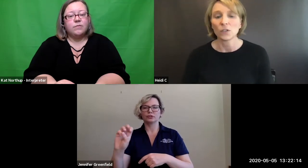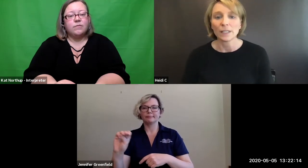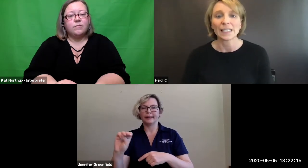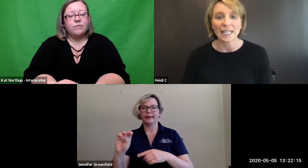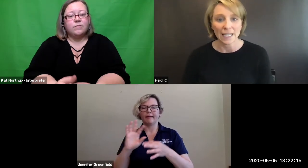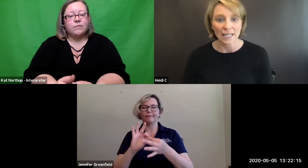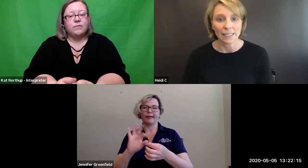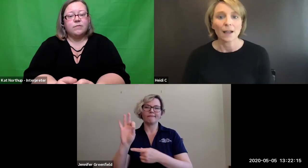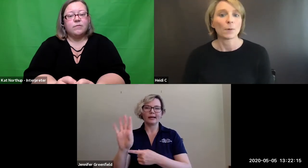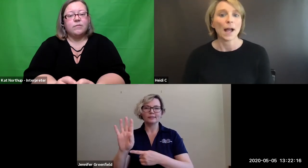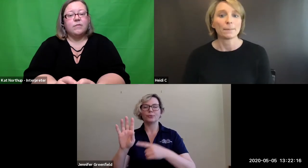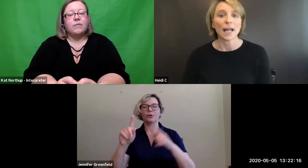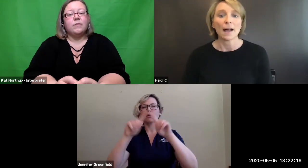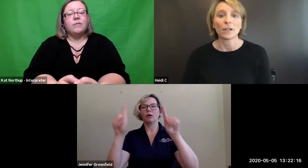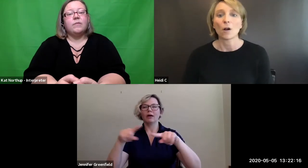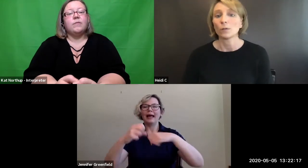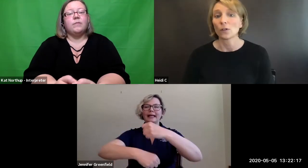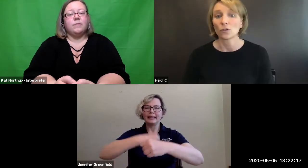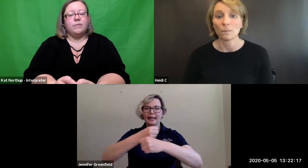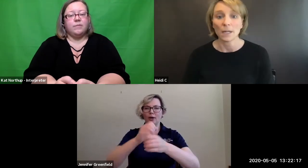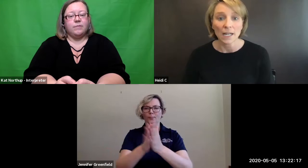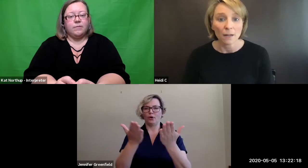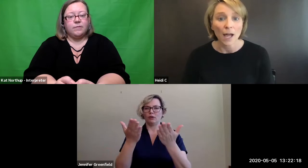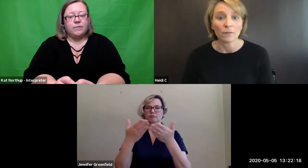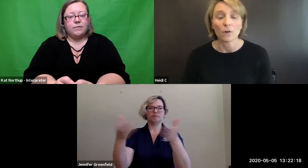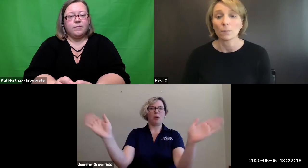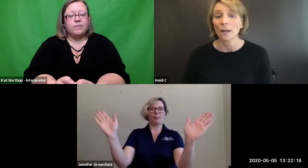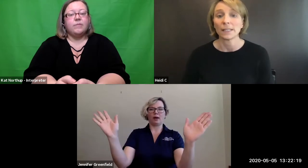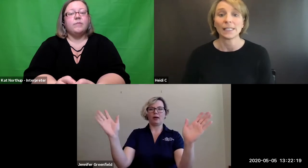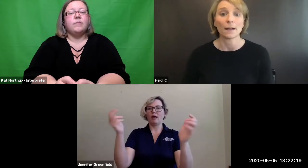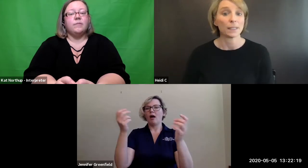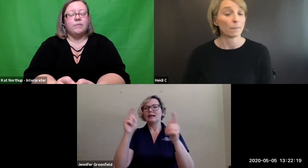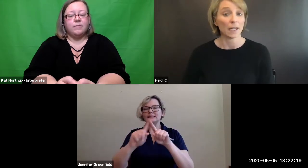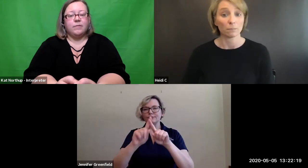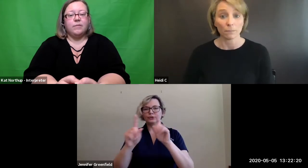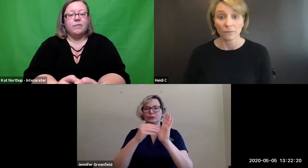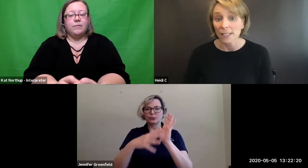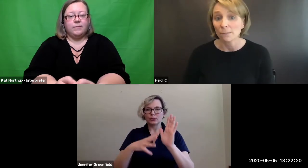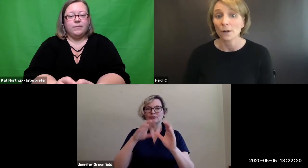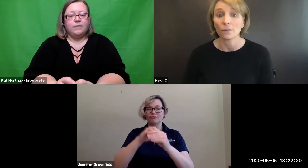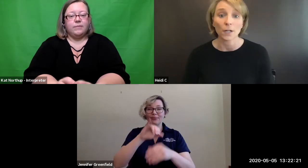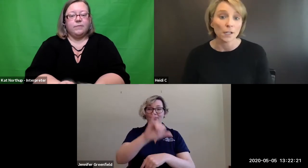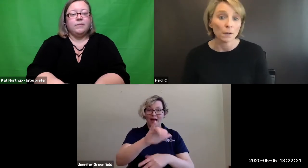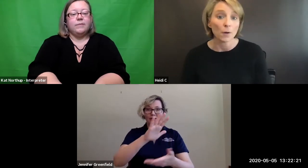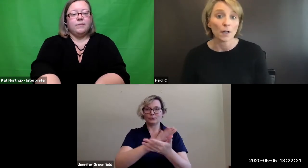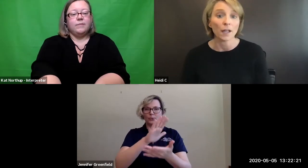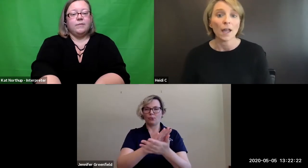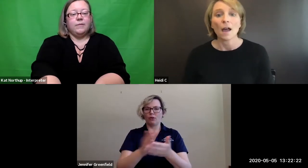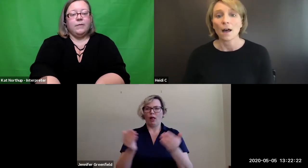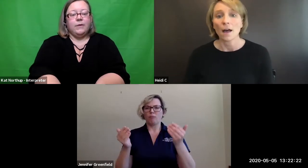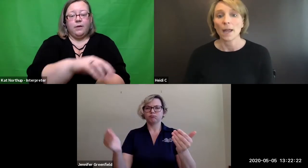the students lead this, perhaps have their own social media platform, perhaps they set up something on Facebook for a